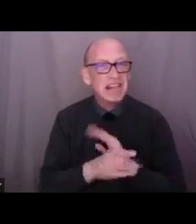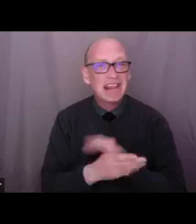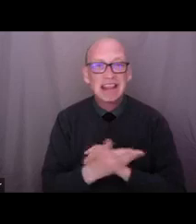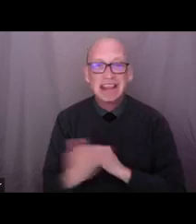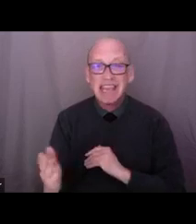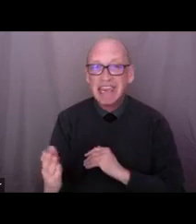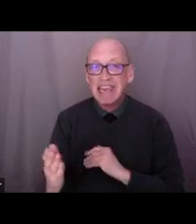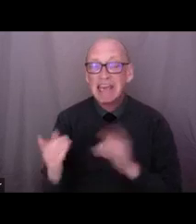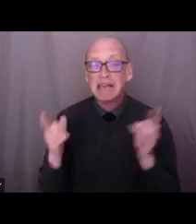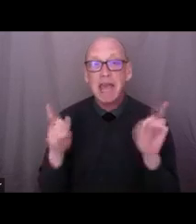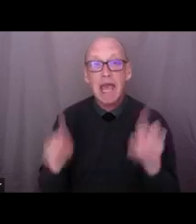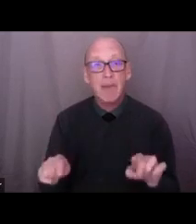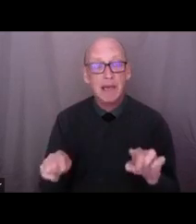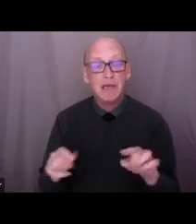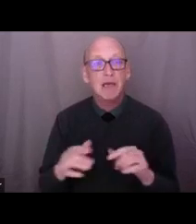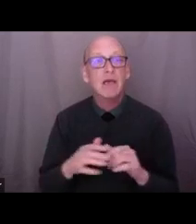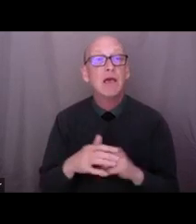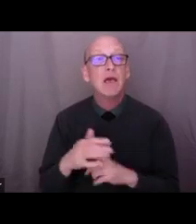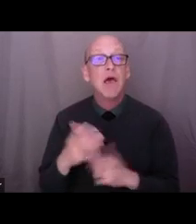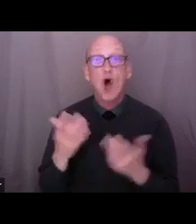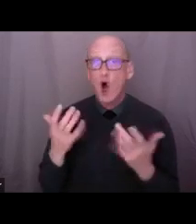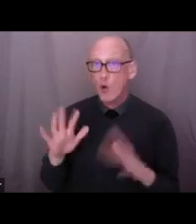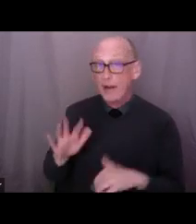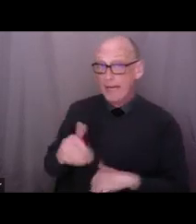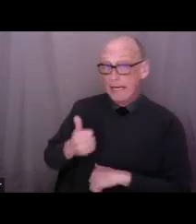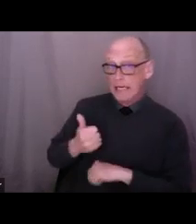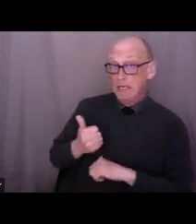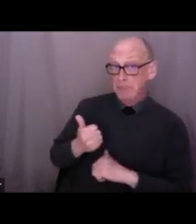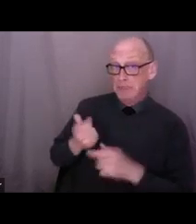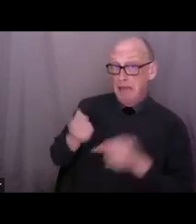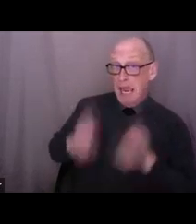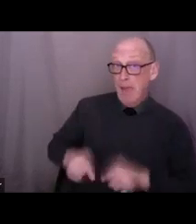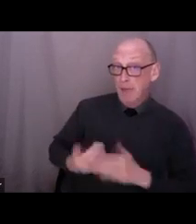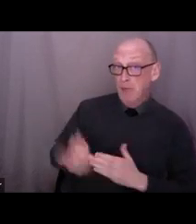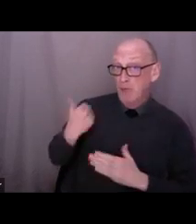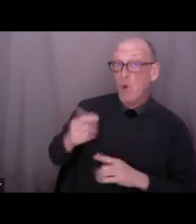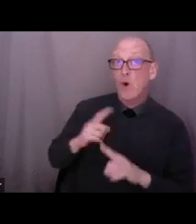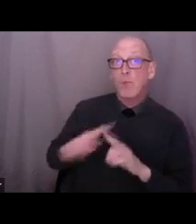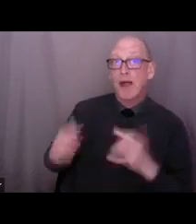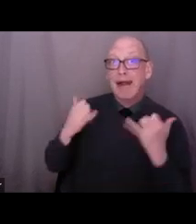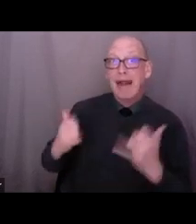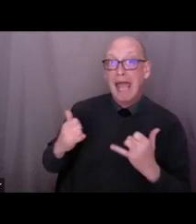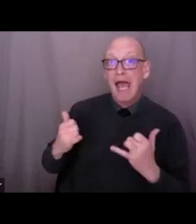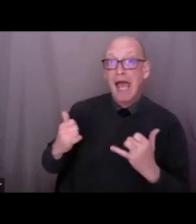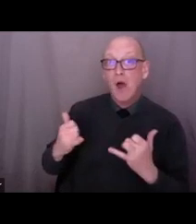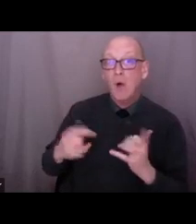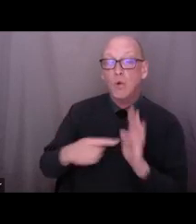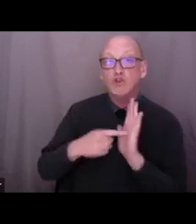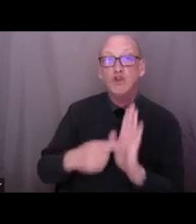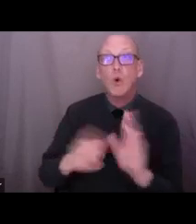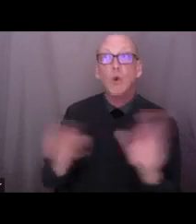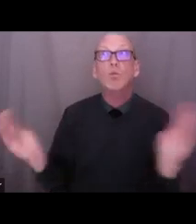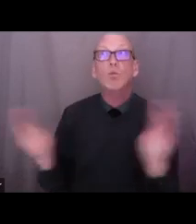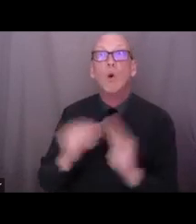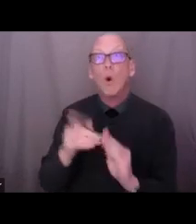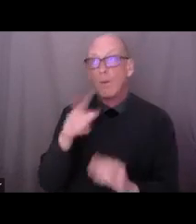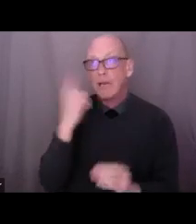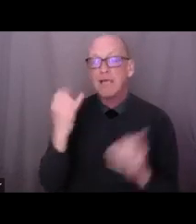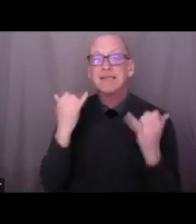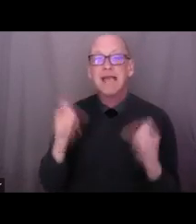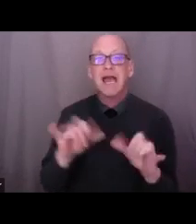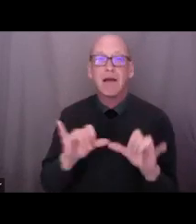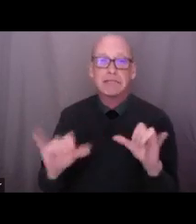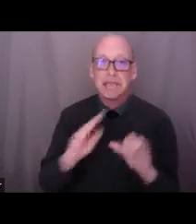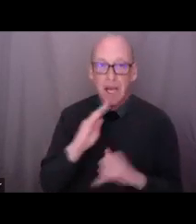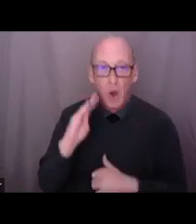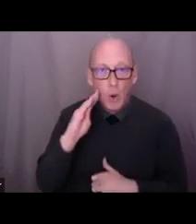violence that are going on that were already existing before, but only got exacerbated by the conditions that we're now living under.